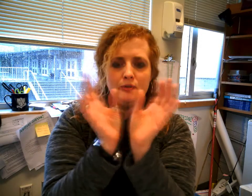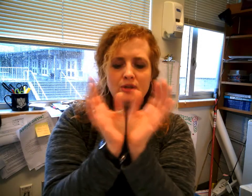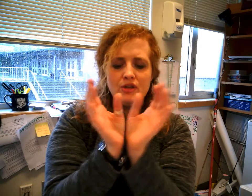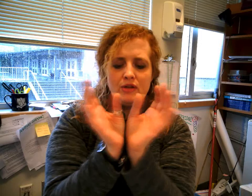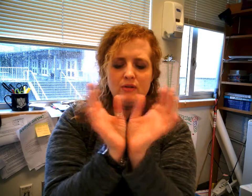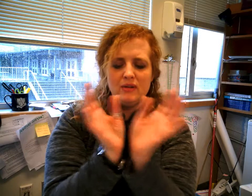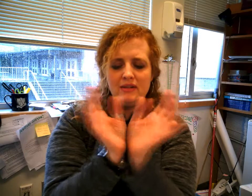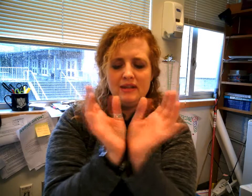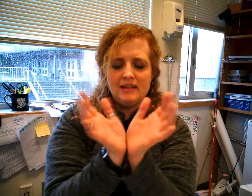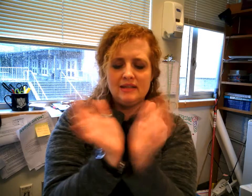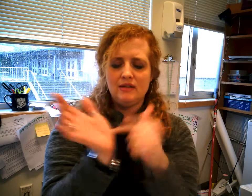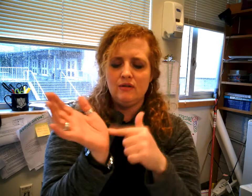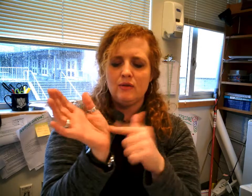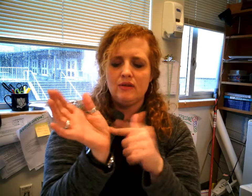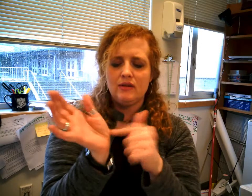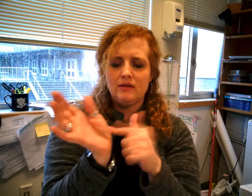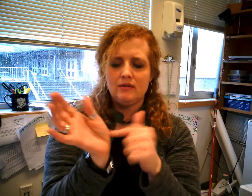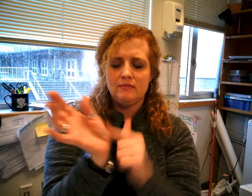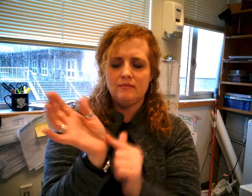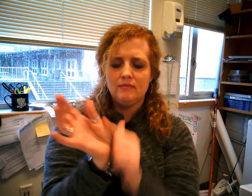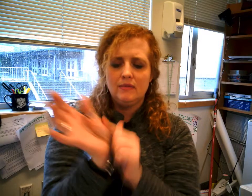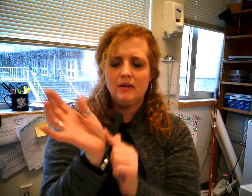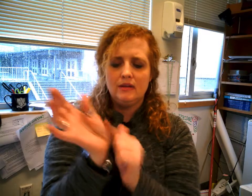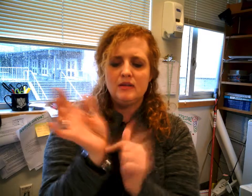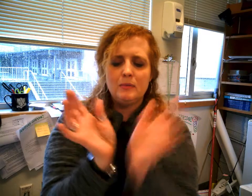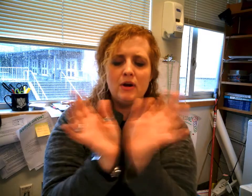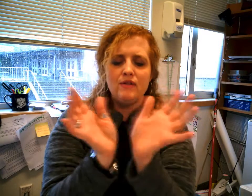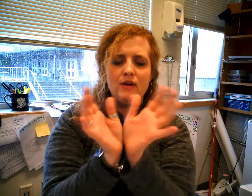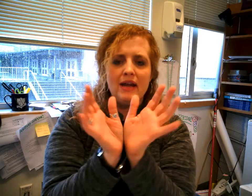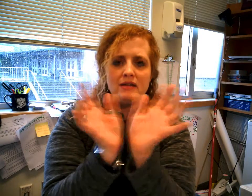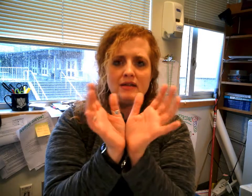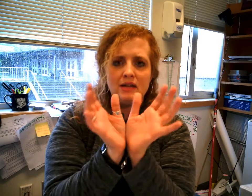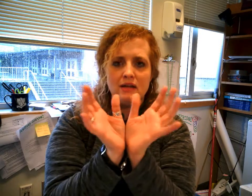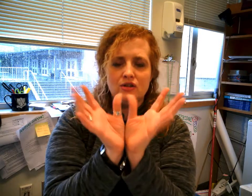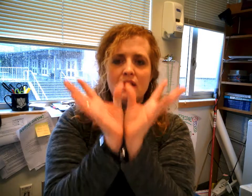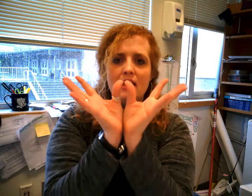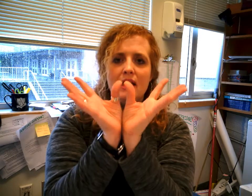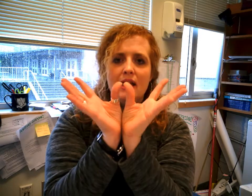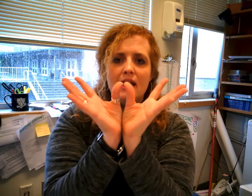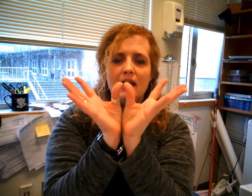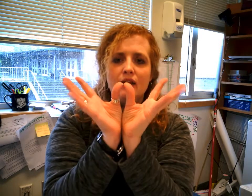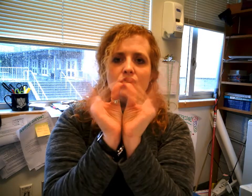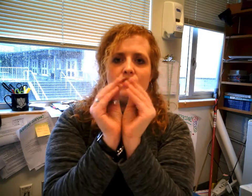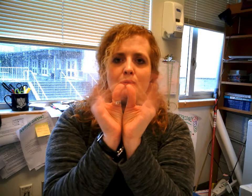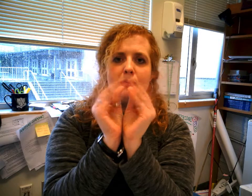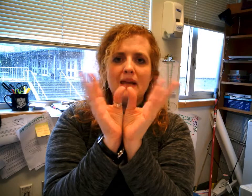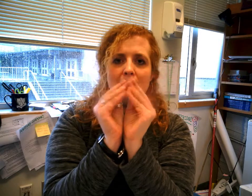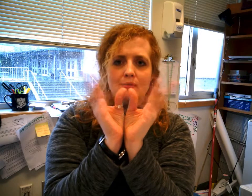each other. You want this. You want this part of your hand to touch, and you just meeting.